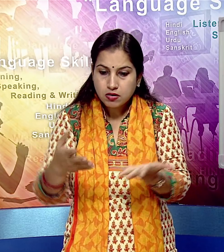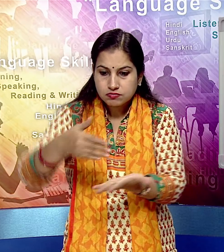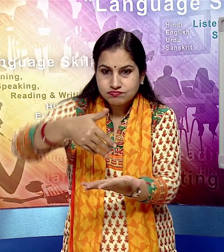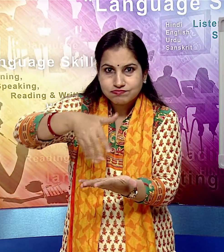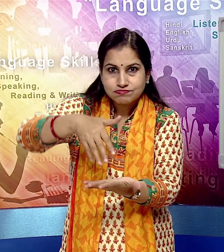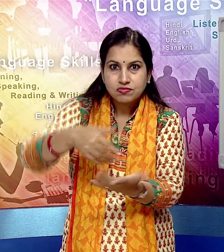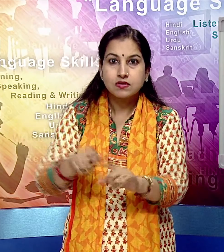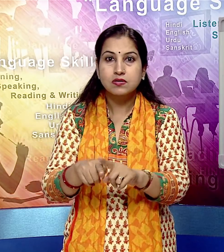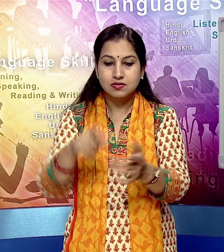suji,